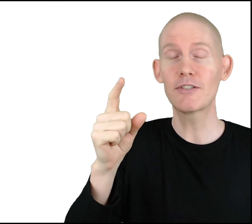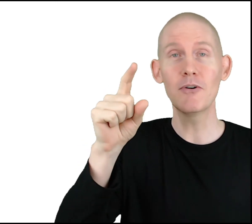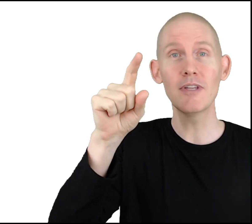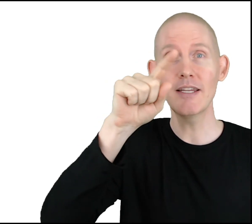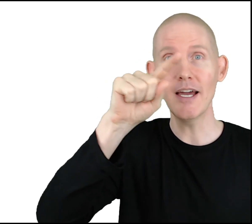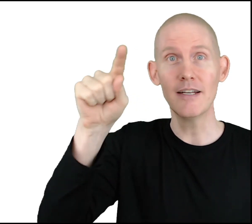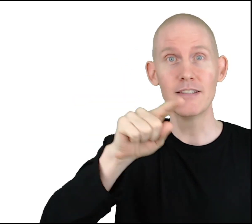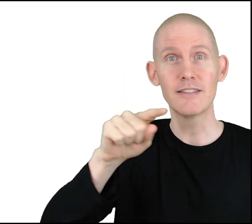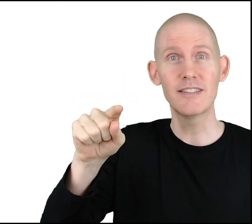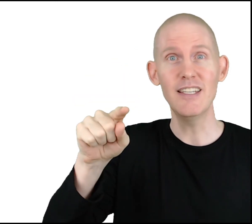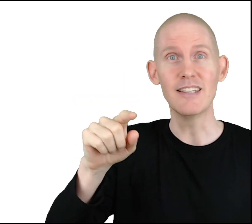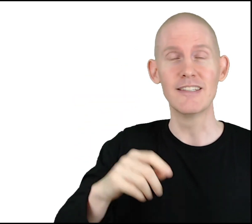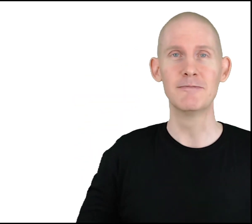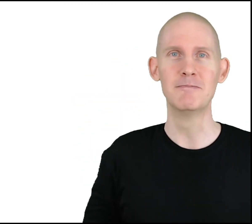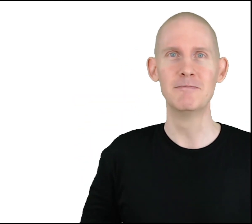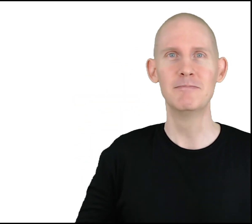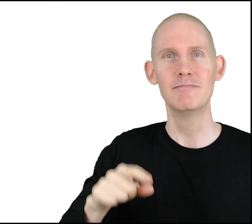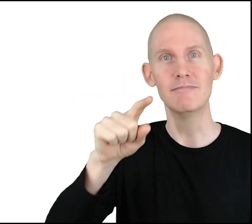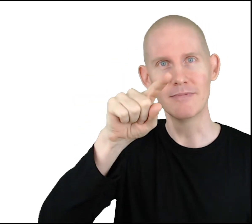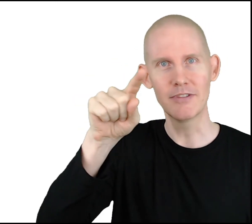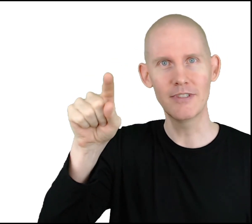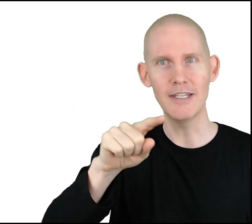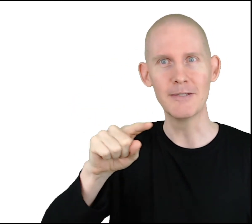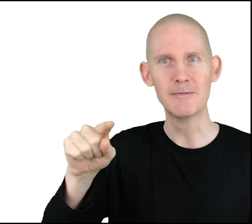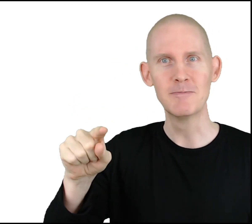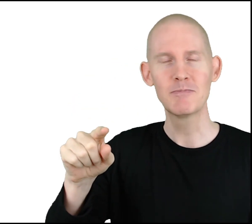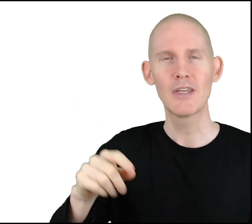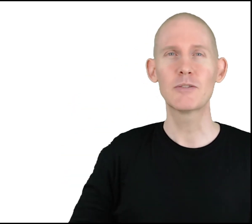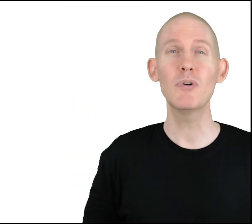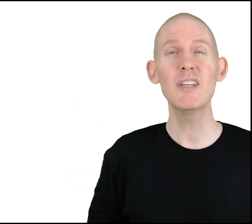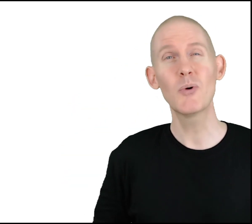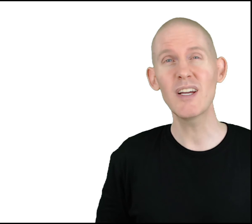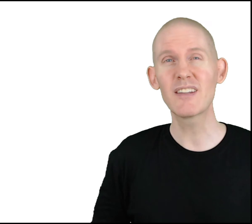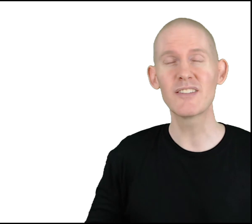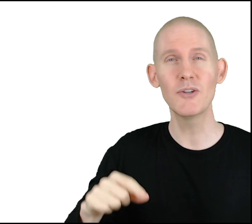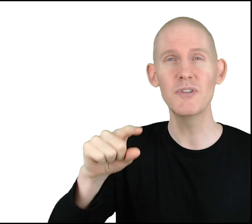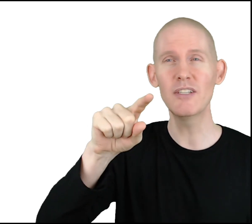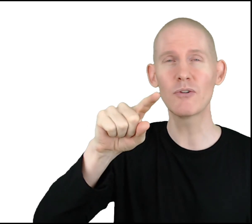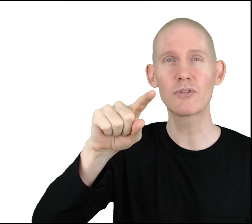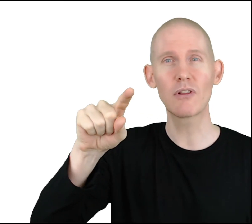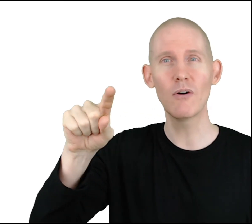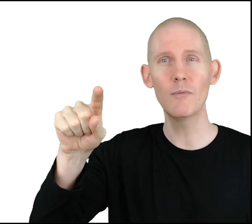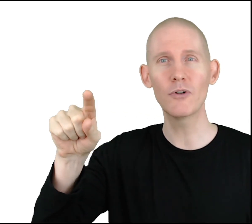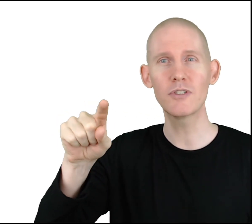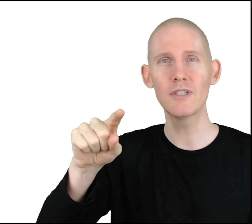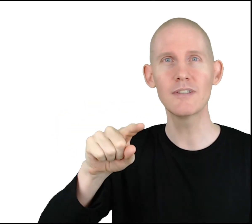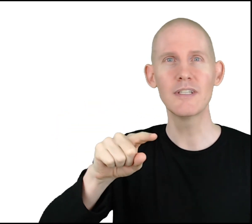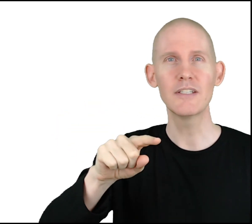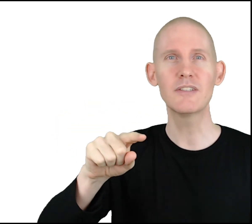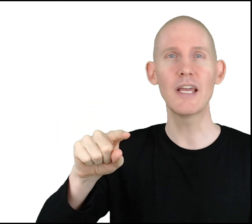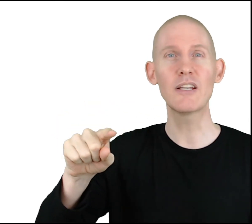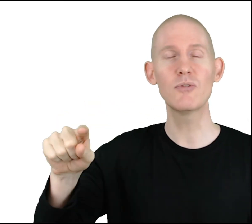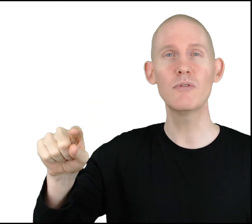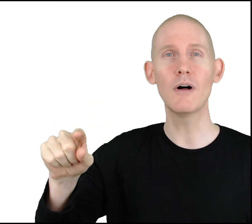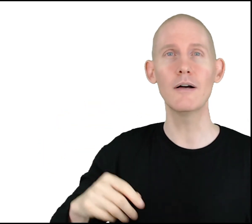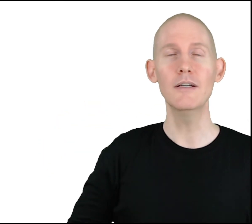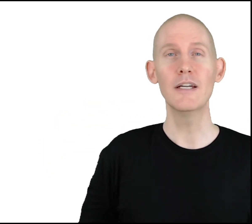like that. Z. Z. It's pretty quick. There's no need to go slow motion. It just takes too long. It's kind